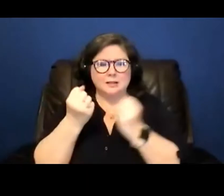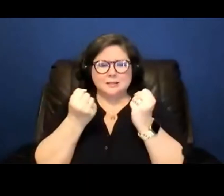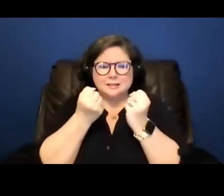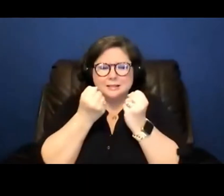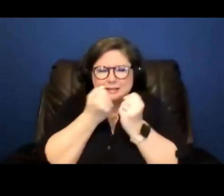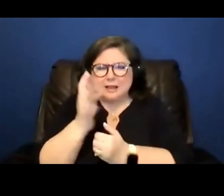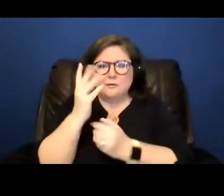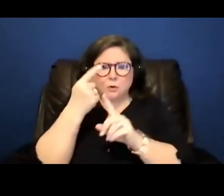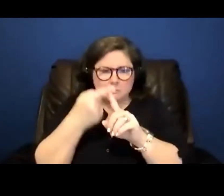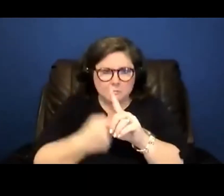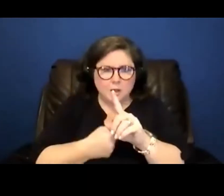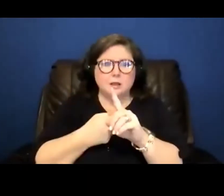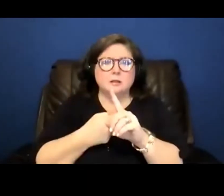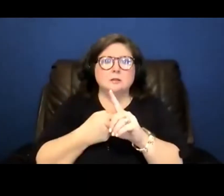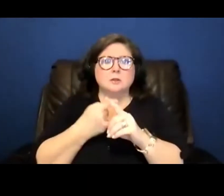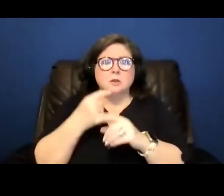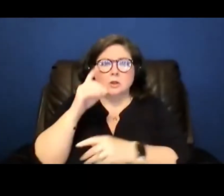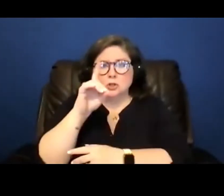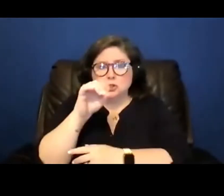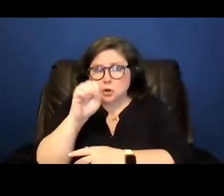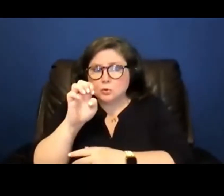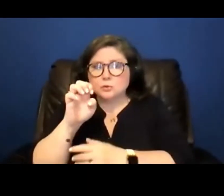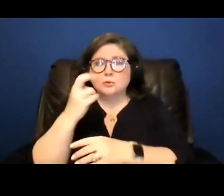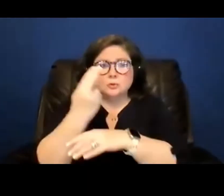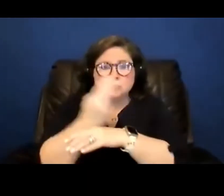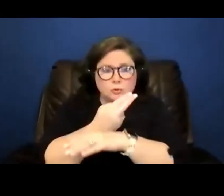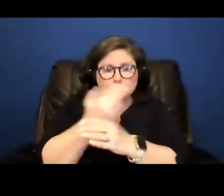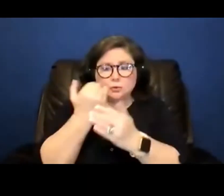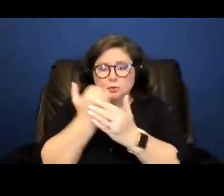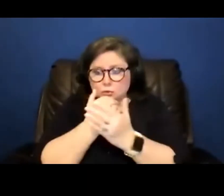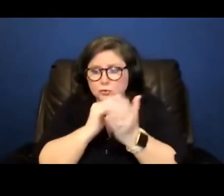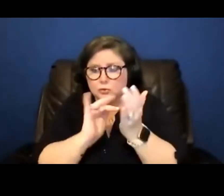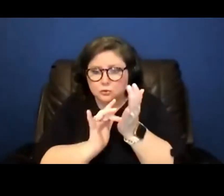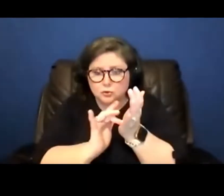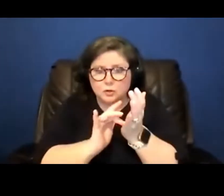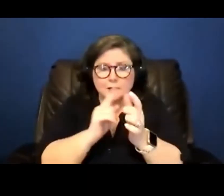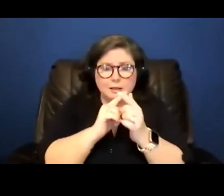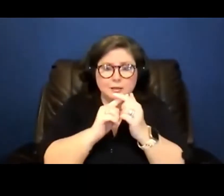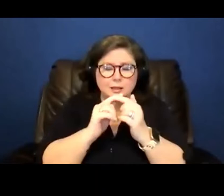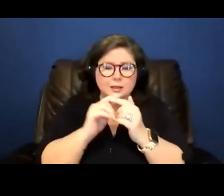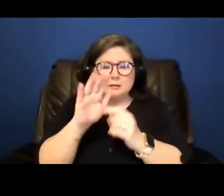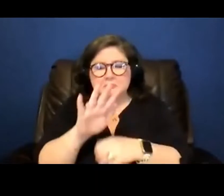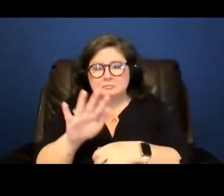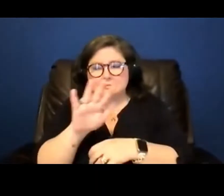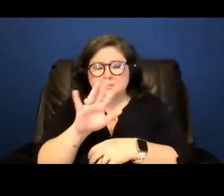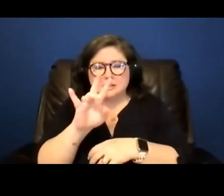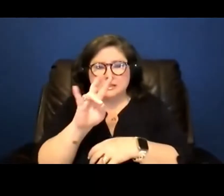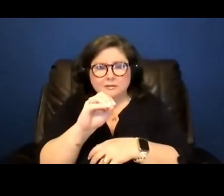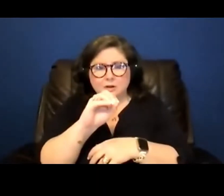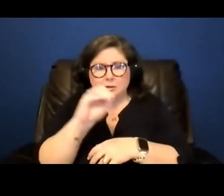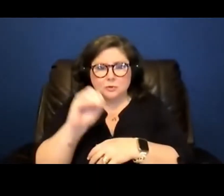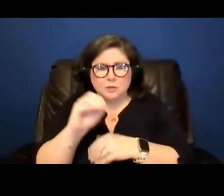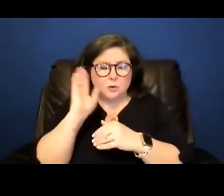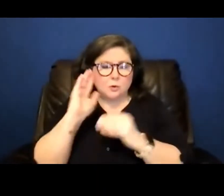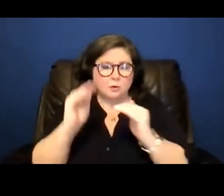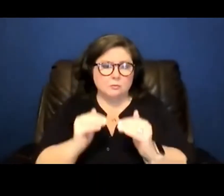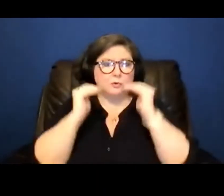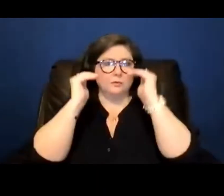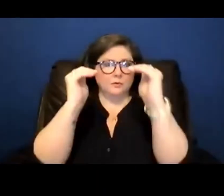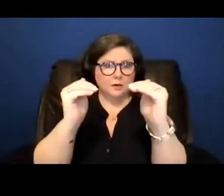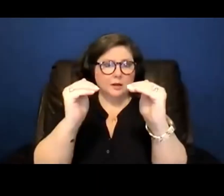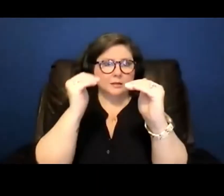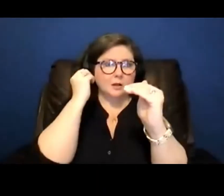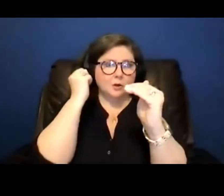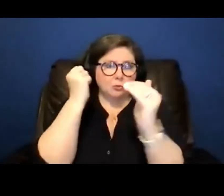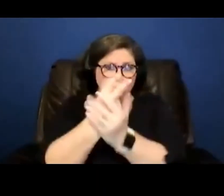dose to use for these new drugs to use. And then approximately 70% of drugs will move to the next phase if they are proven